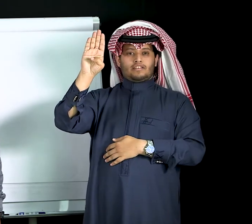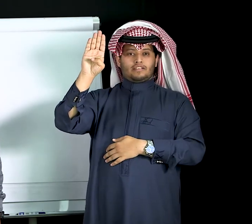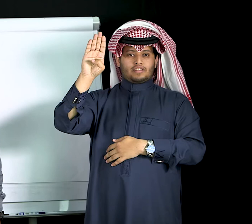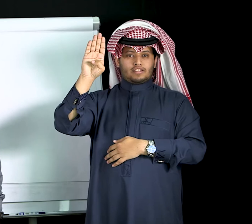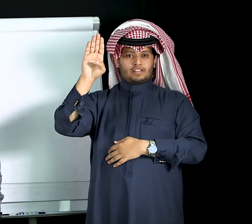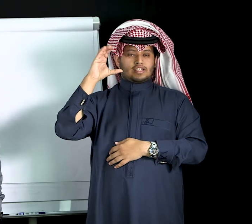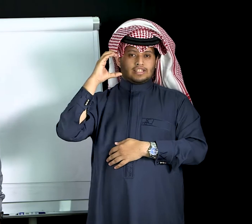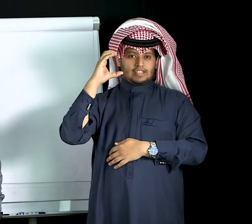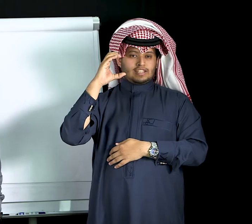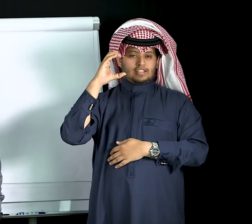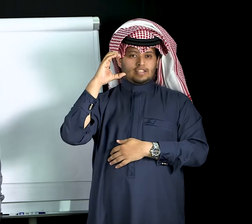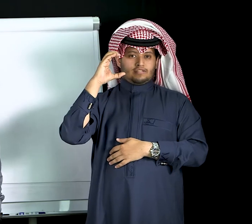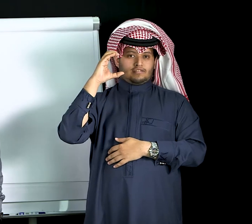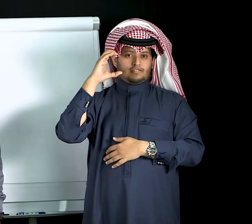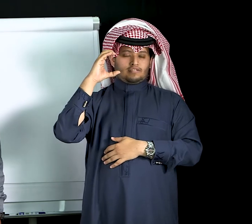C,